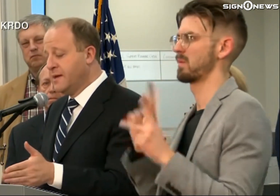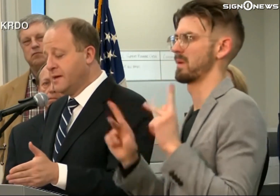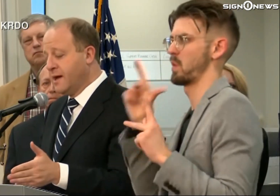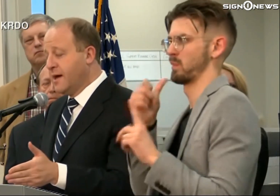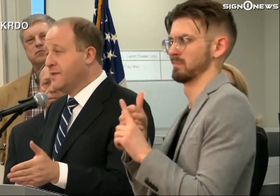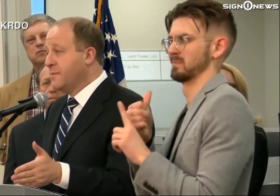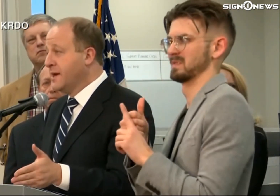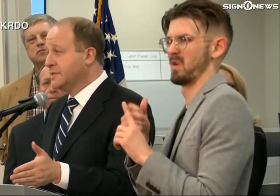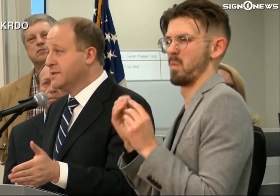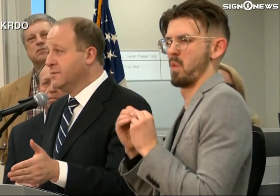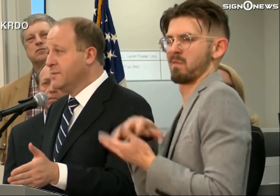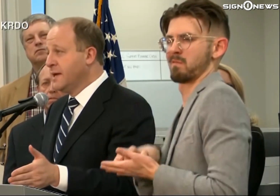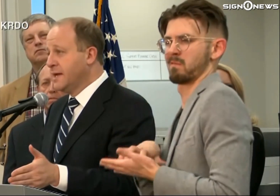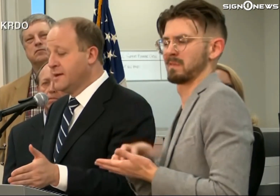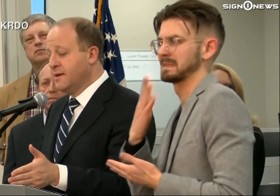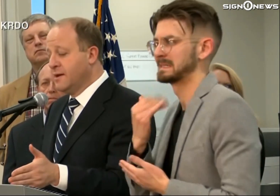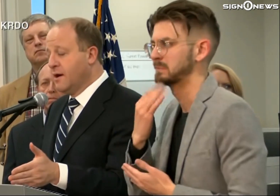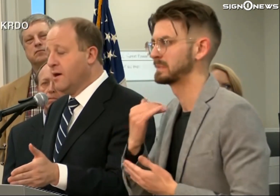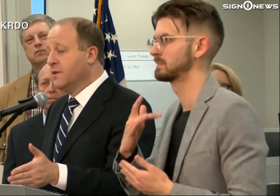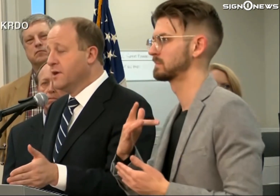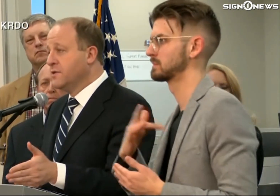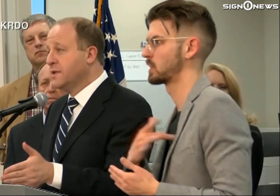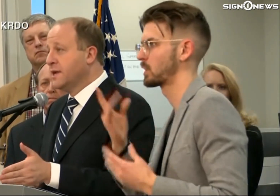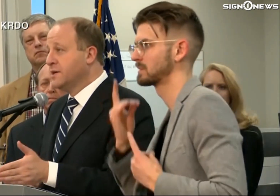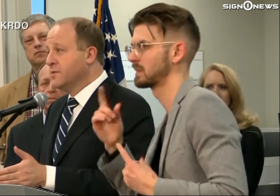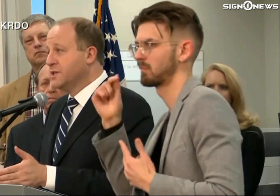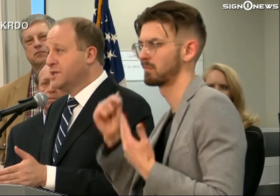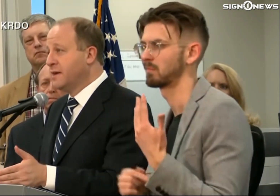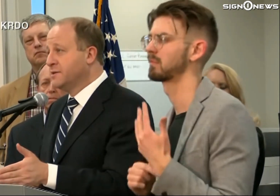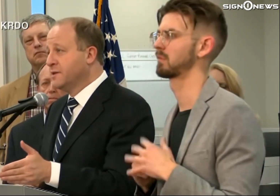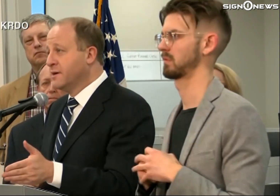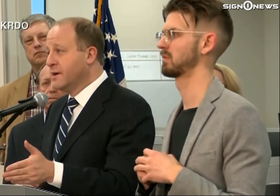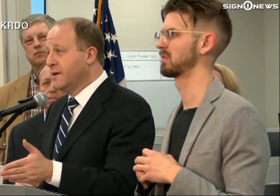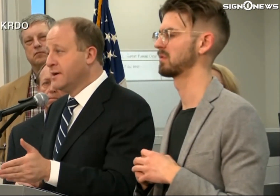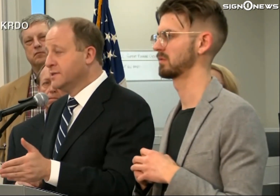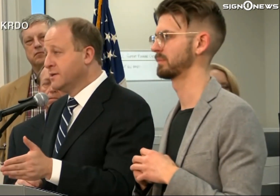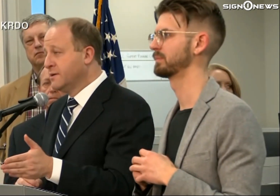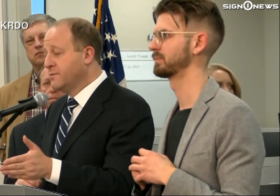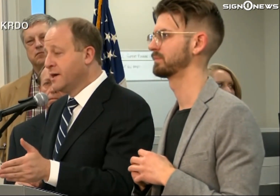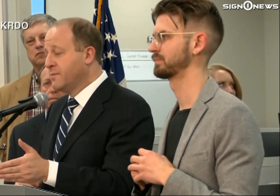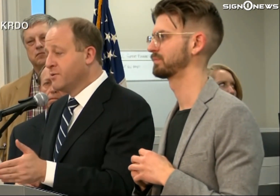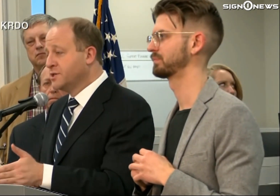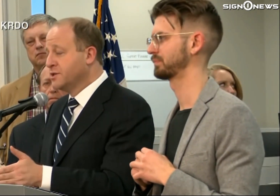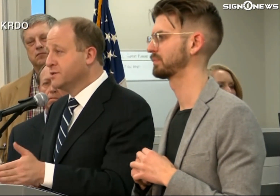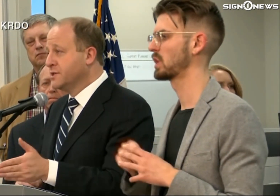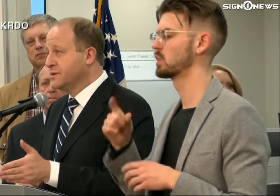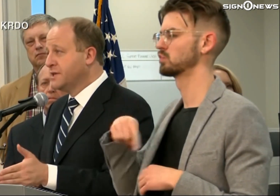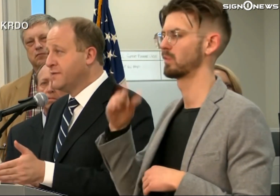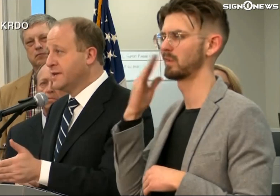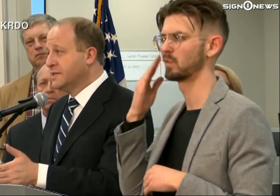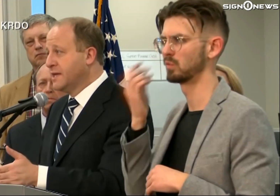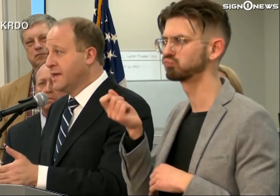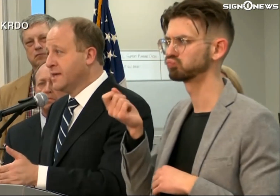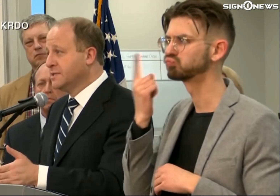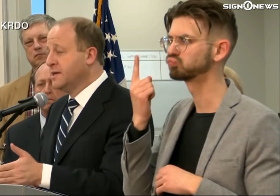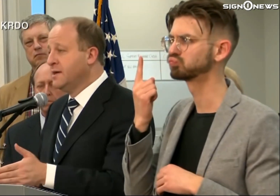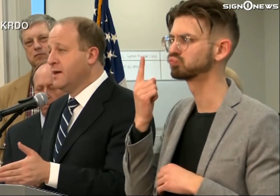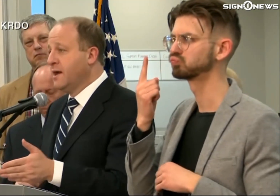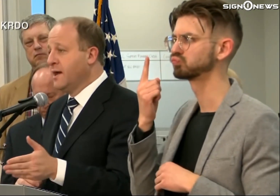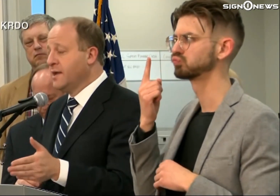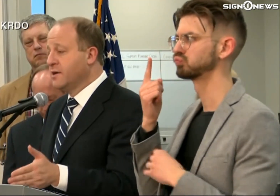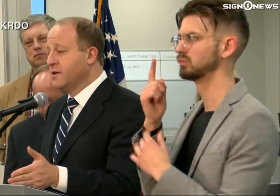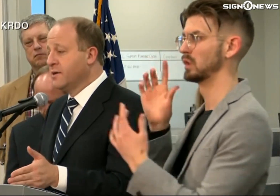150 that might still be meeting all know that they need to reach out to their parishioners in their 70s and